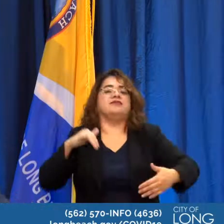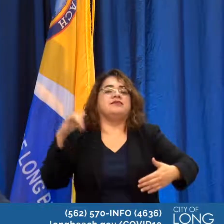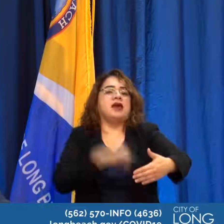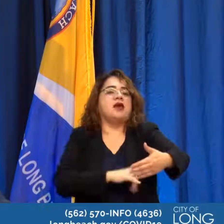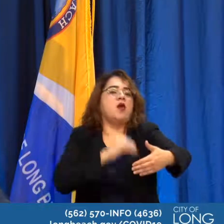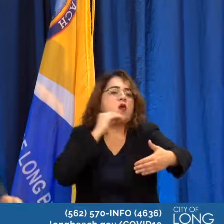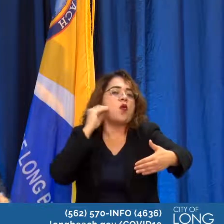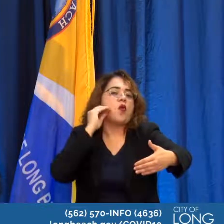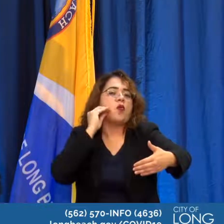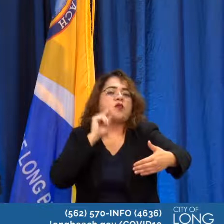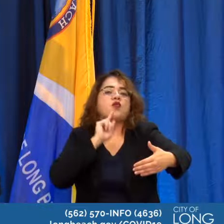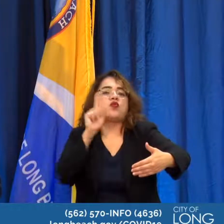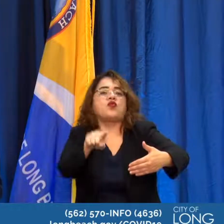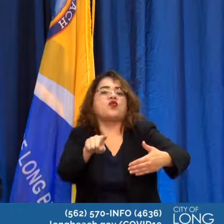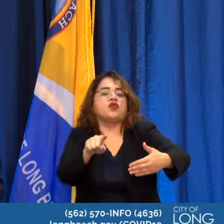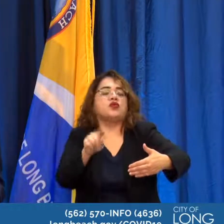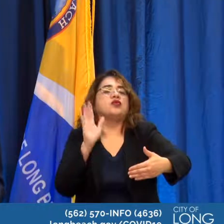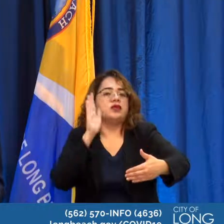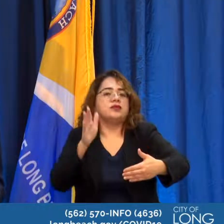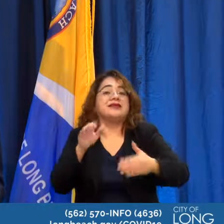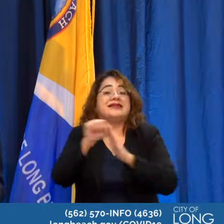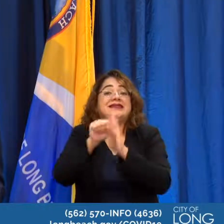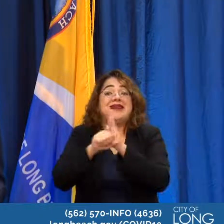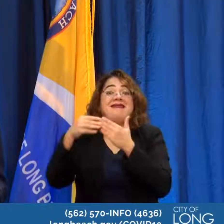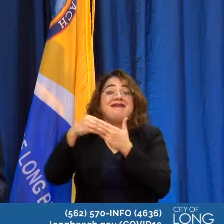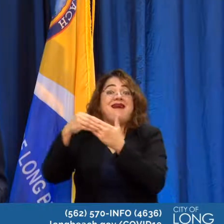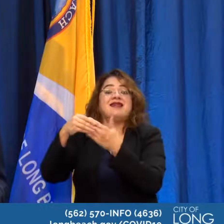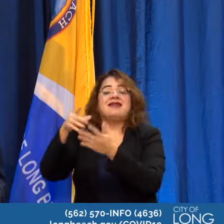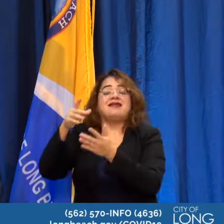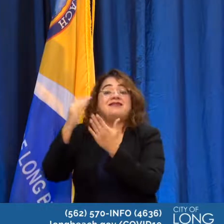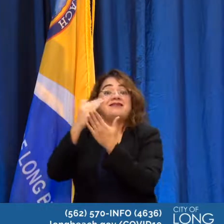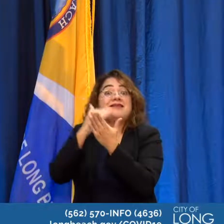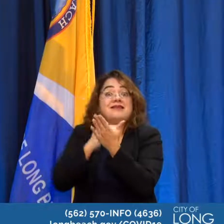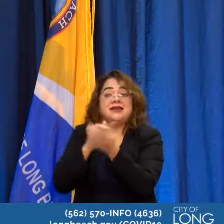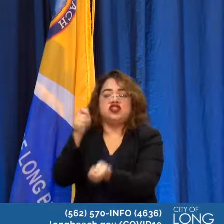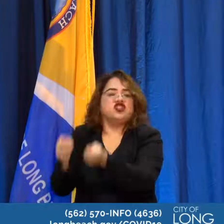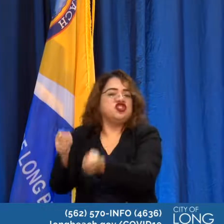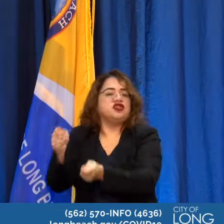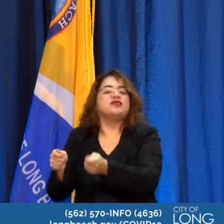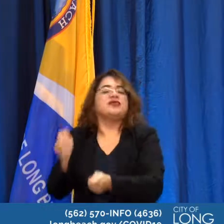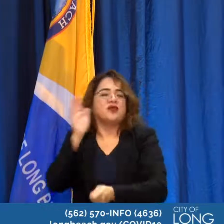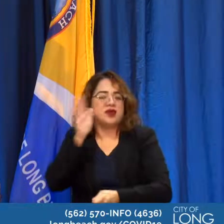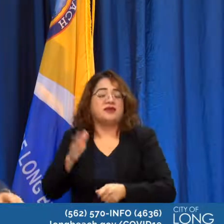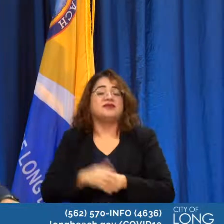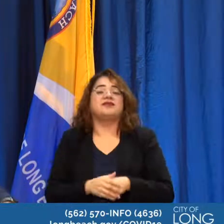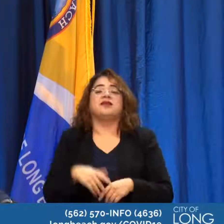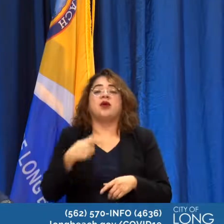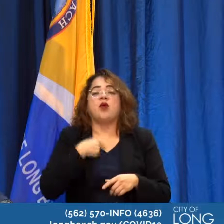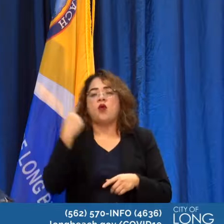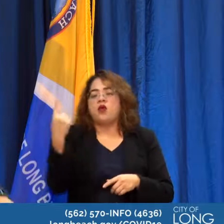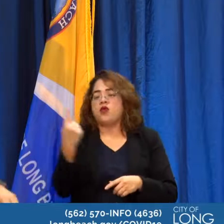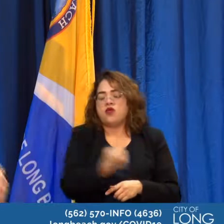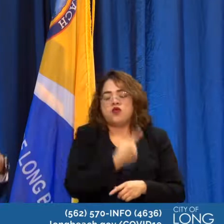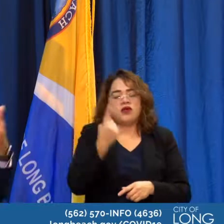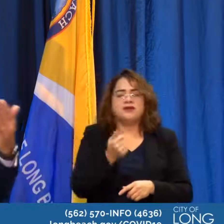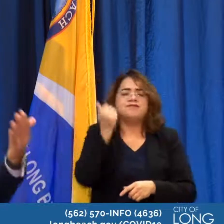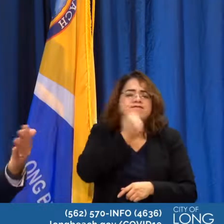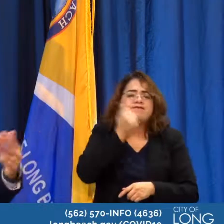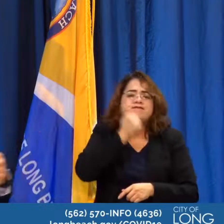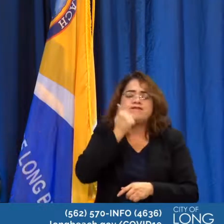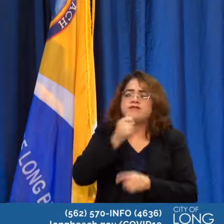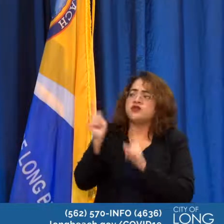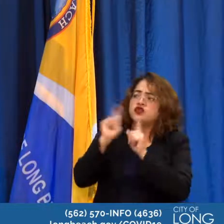to the statewide guidance. And so we are in a daily consultation with